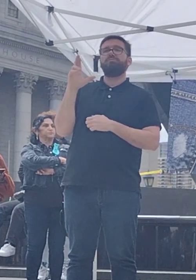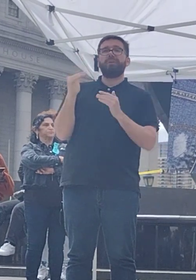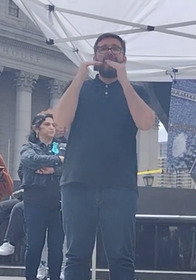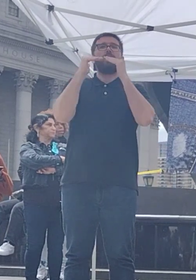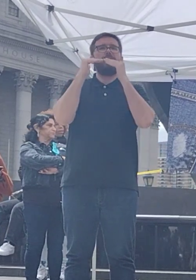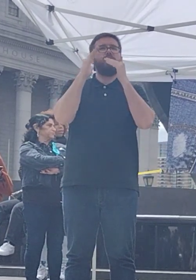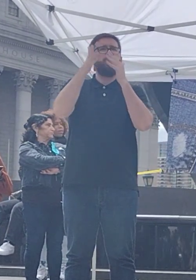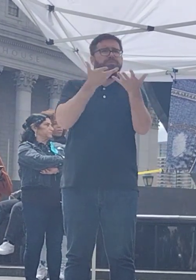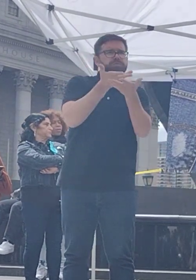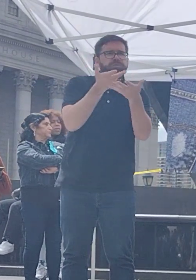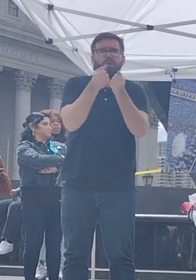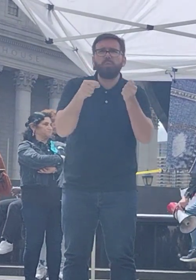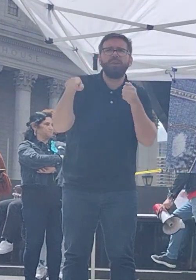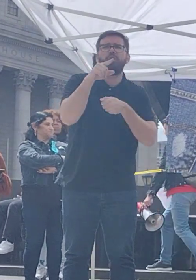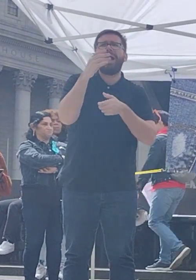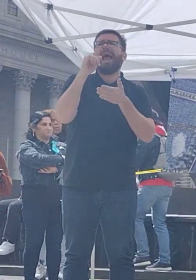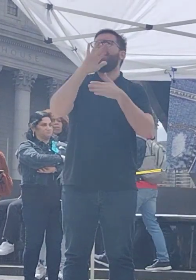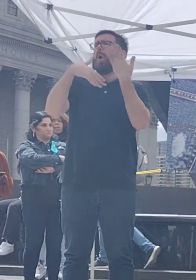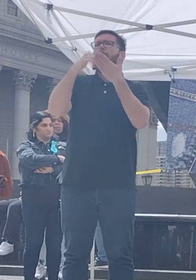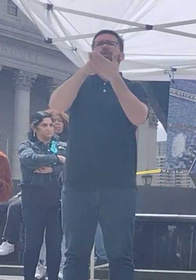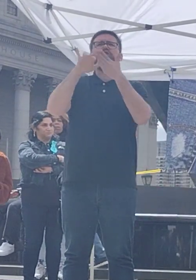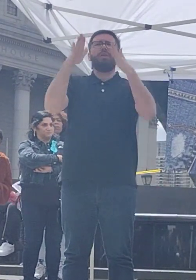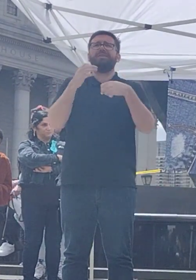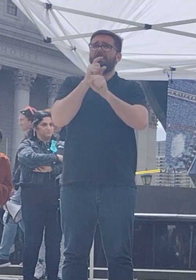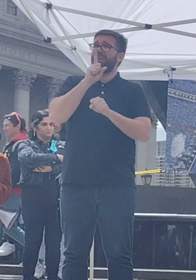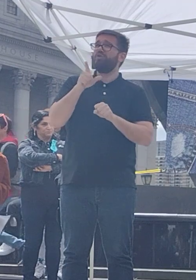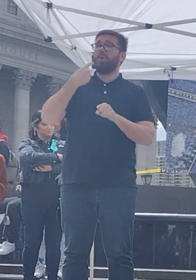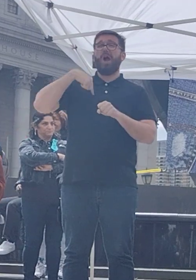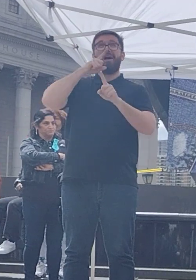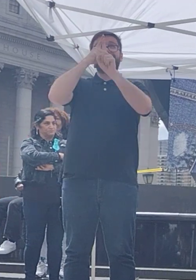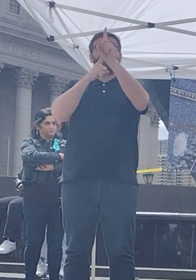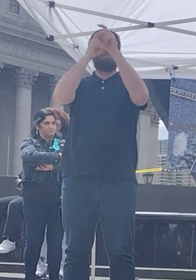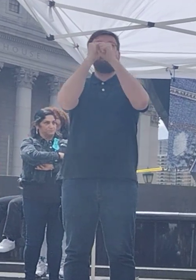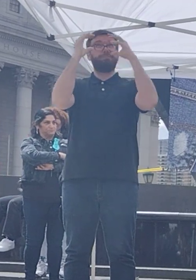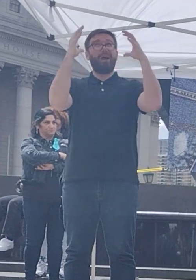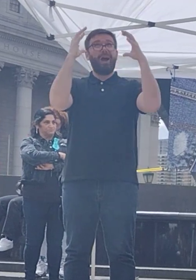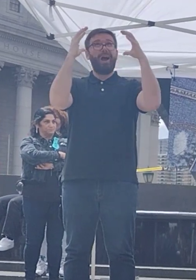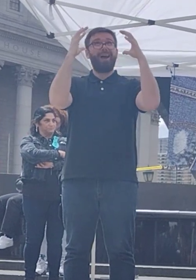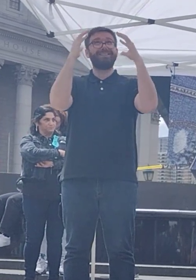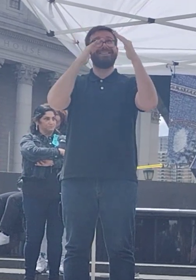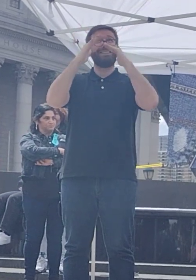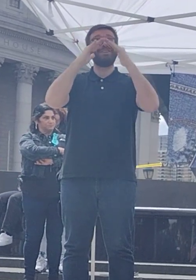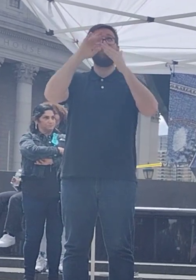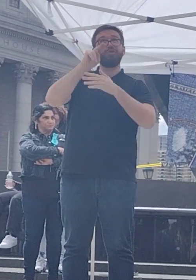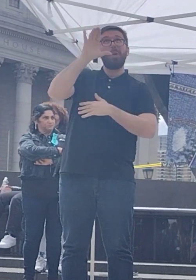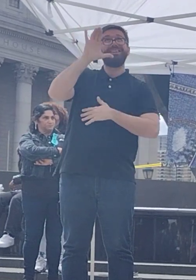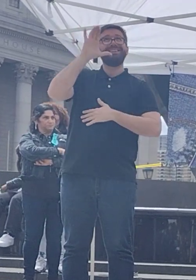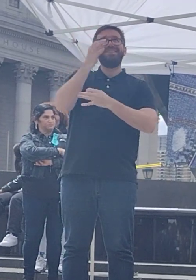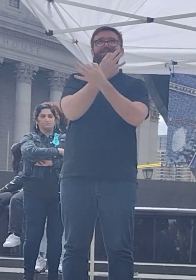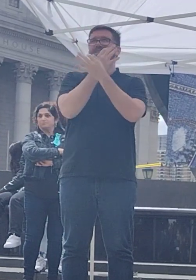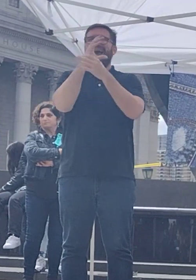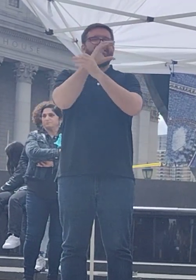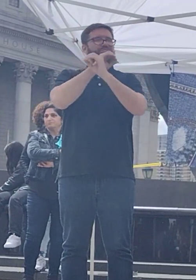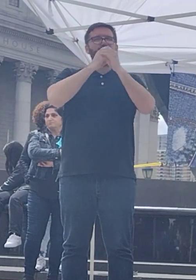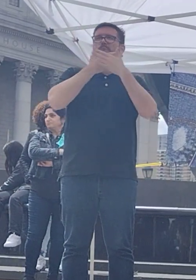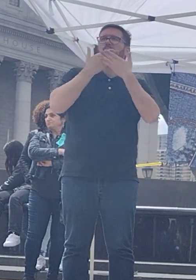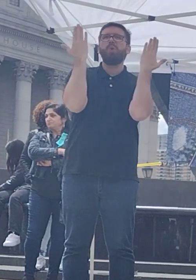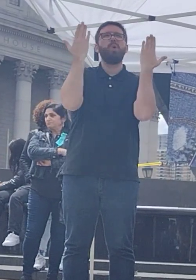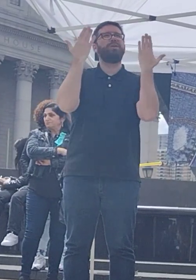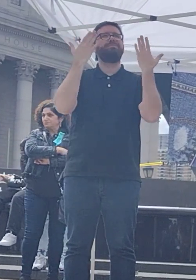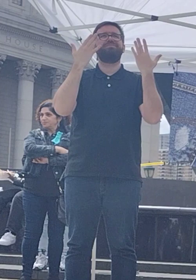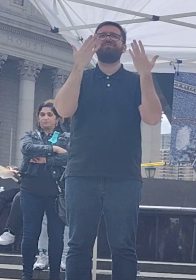our partners, and all New Yorkers to realize our vision of a city free from sexual, domestic, and